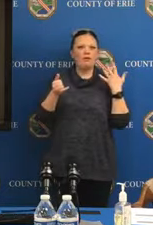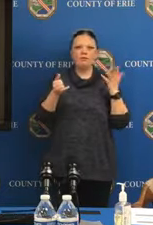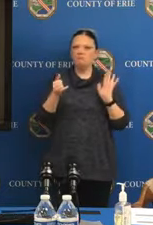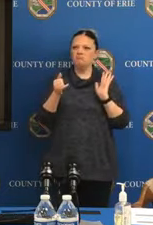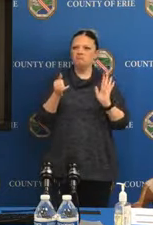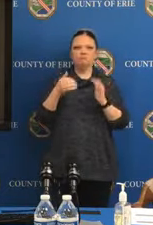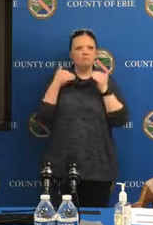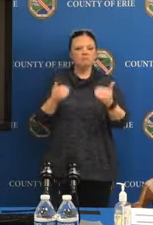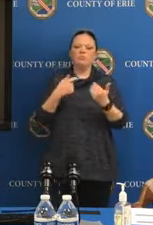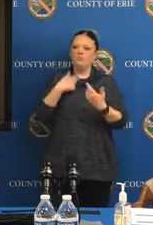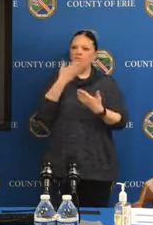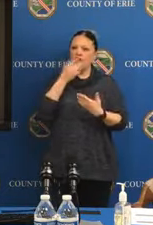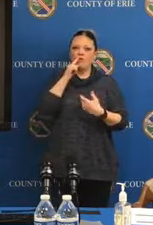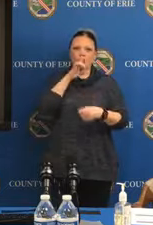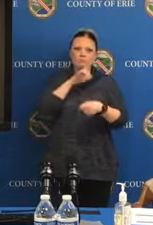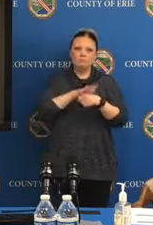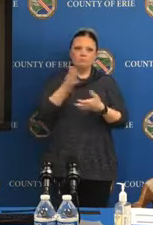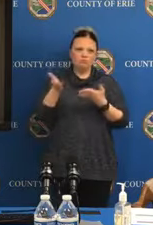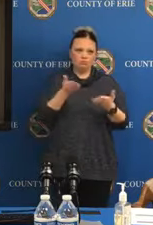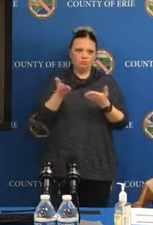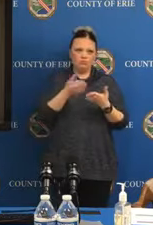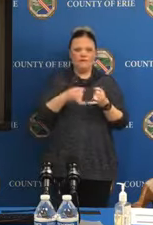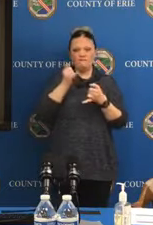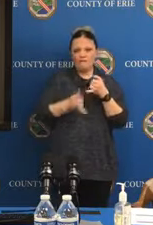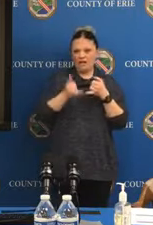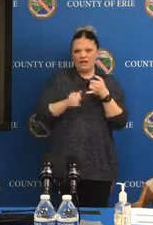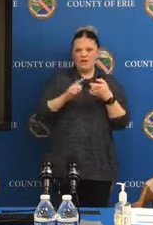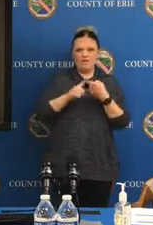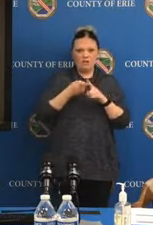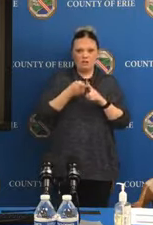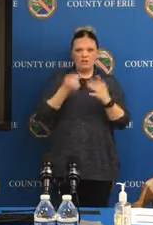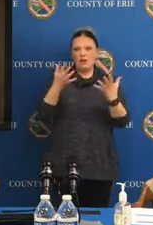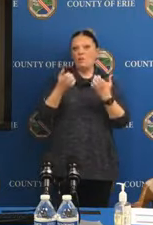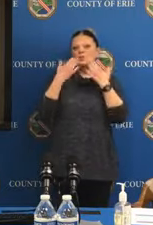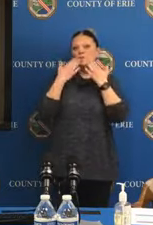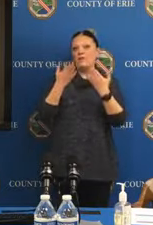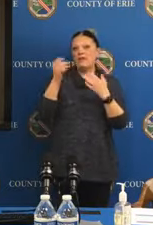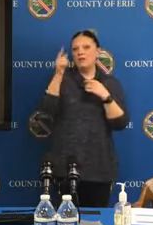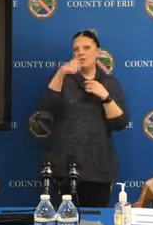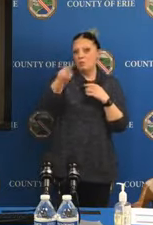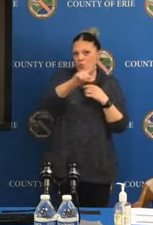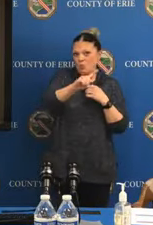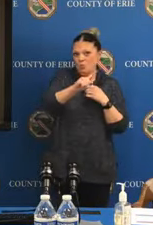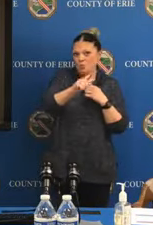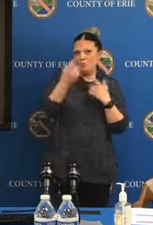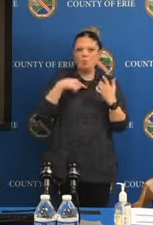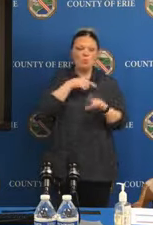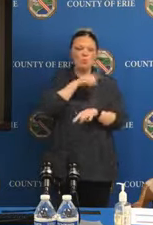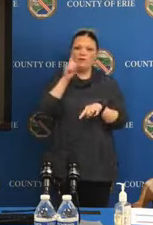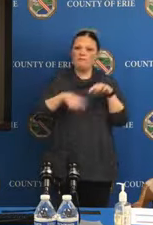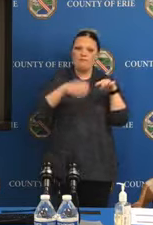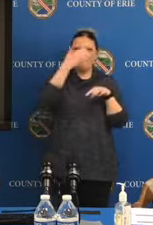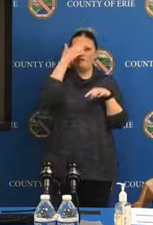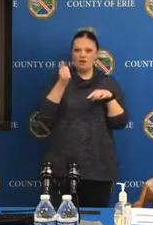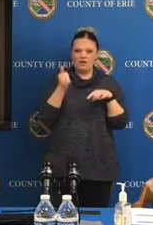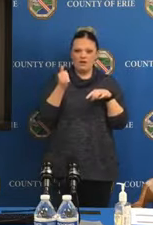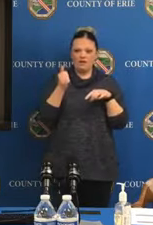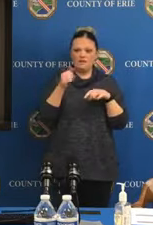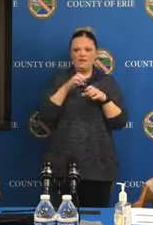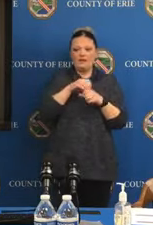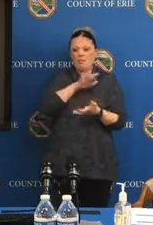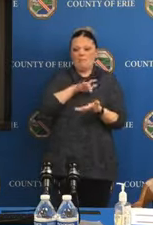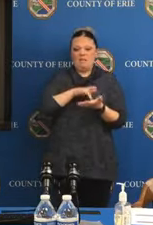thank you for your dedicated service. And finally, friends, I want to thank all of you. We cannot forget that in the middle